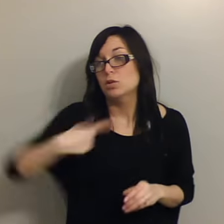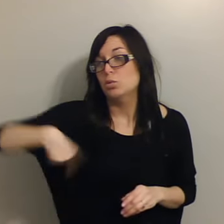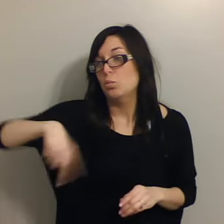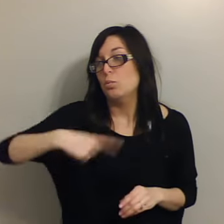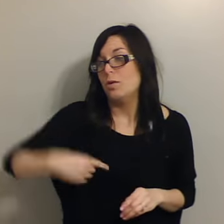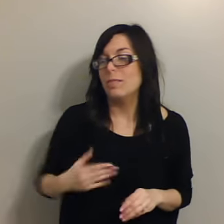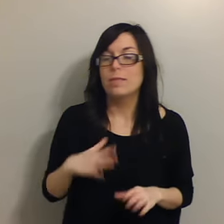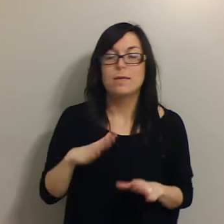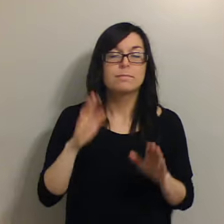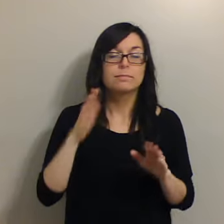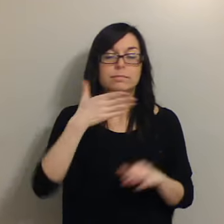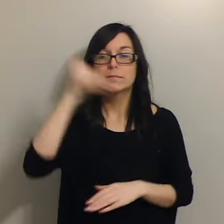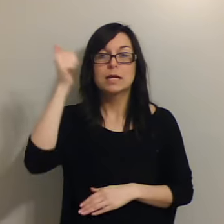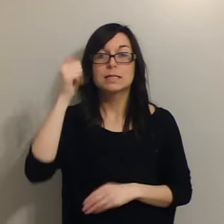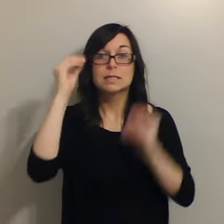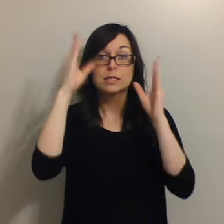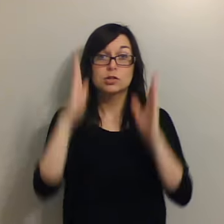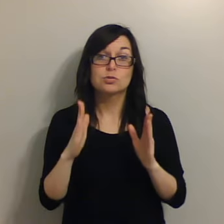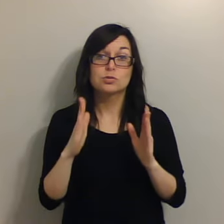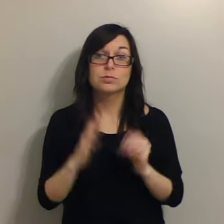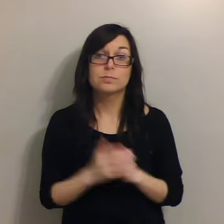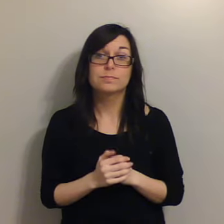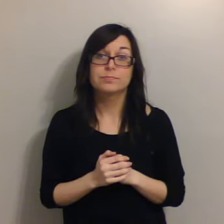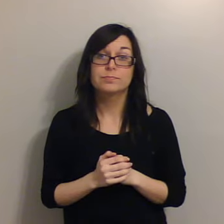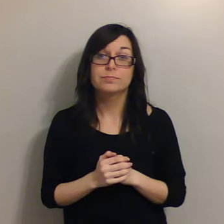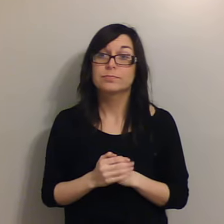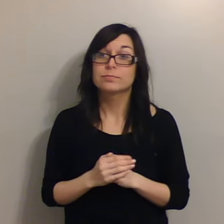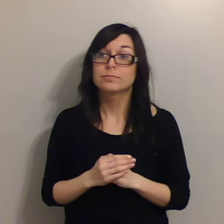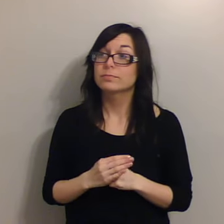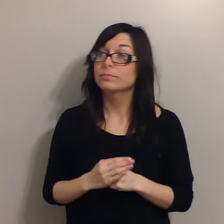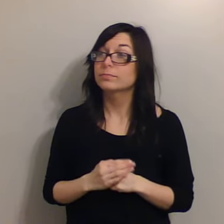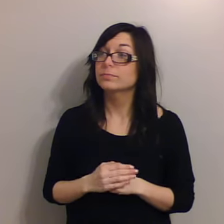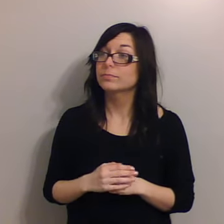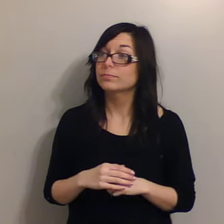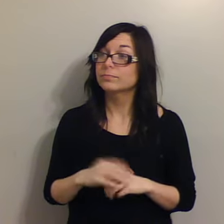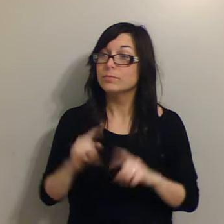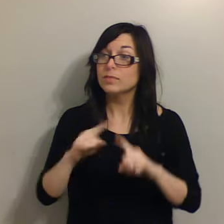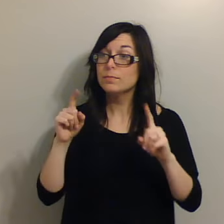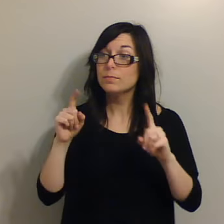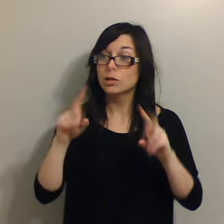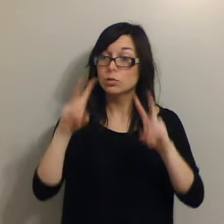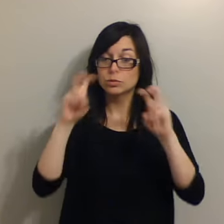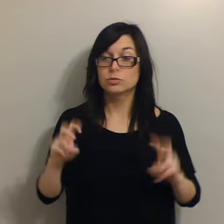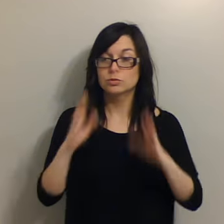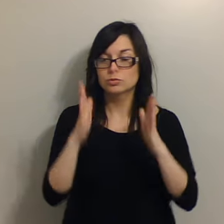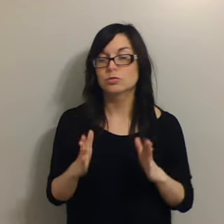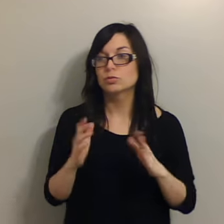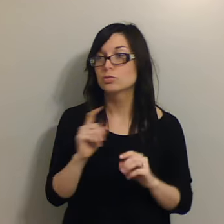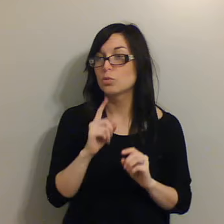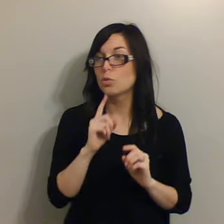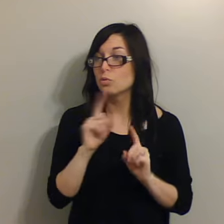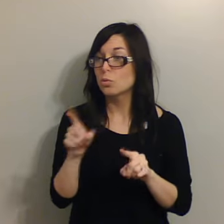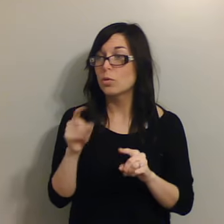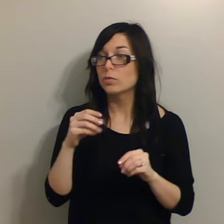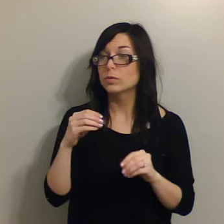Well, then the researchers would want that. Actually, we put all the teachers' names in a hat, and yours were the three that were